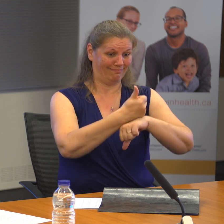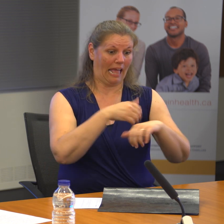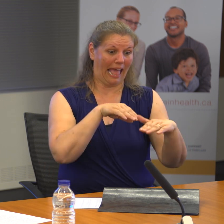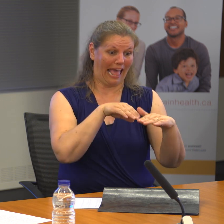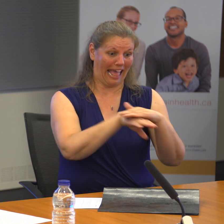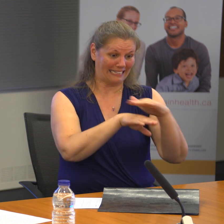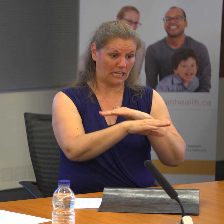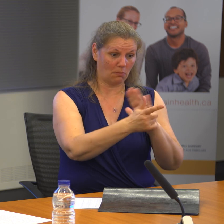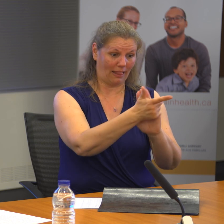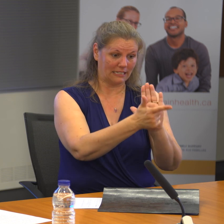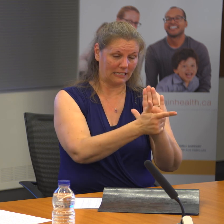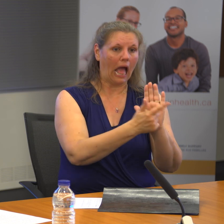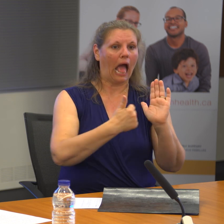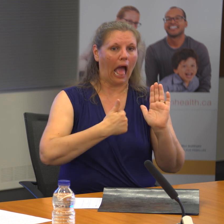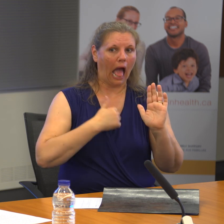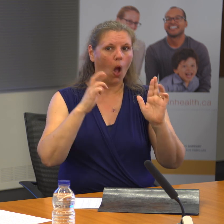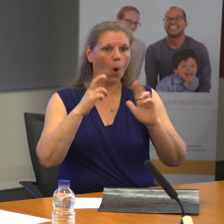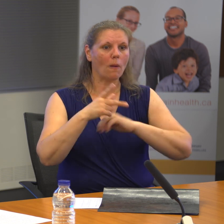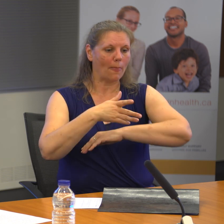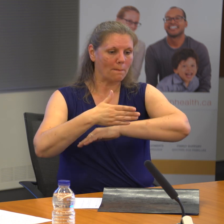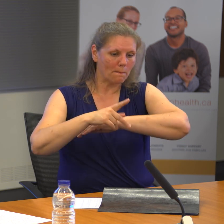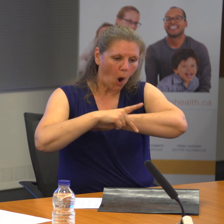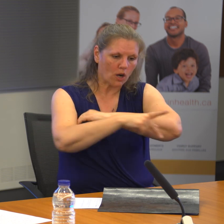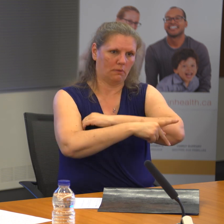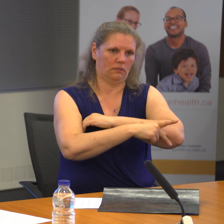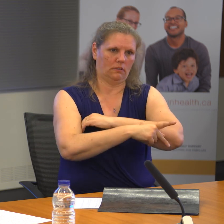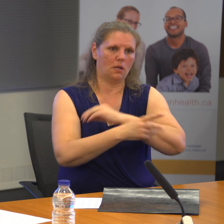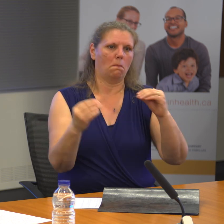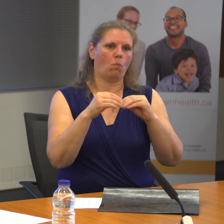I want Parliament to be accessible.